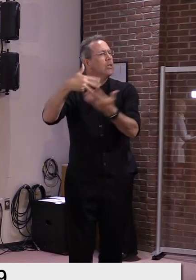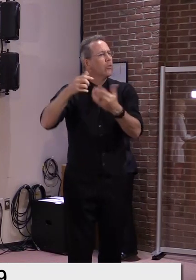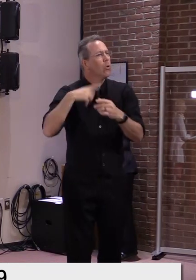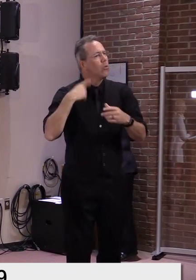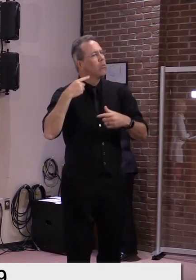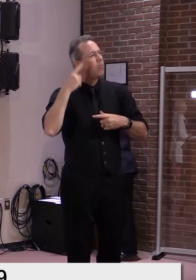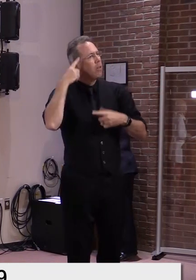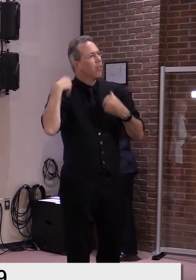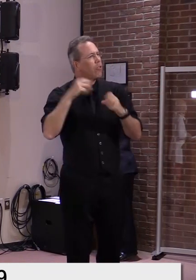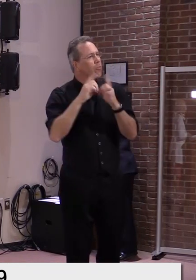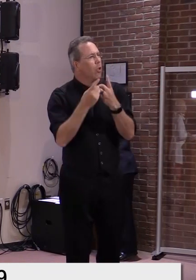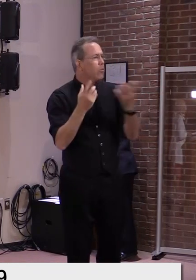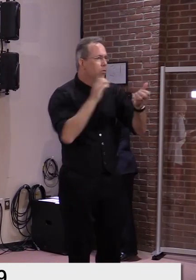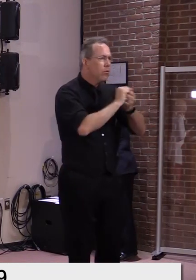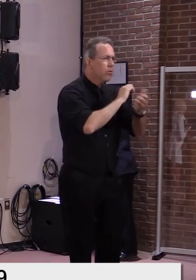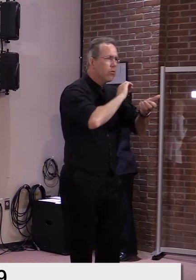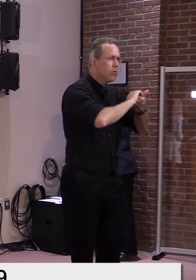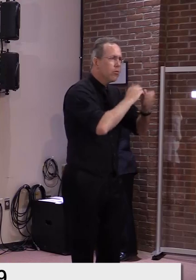individuals.